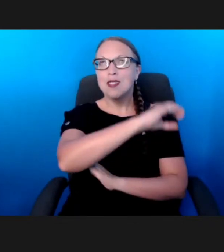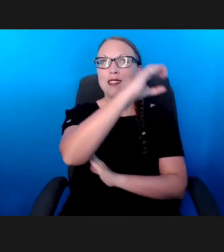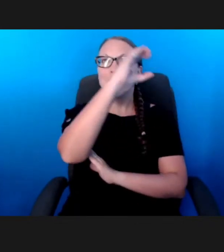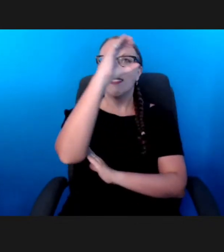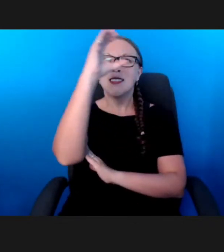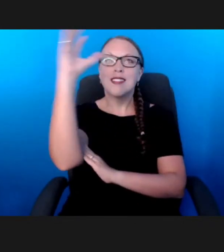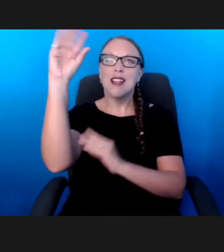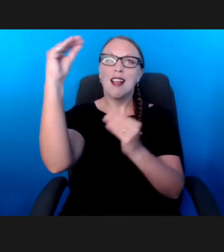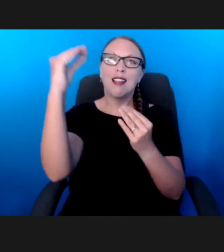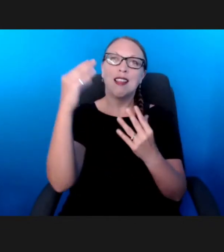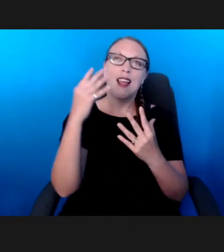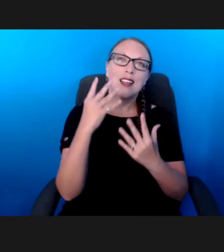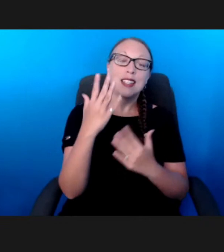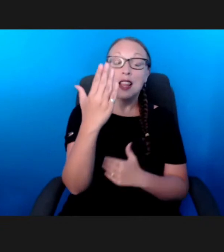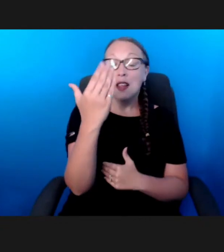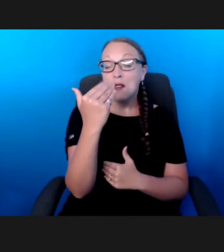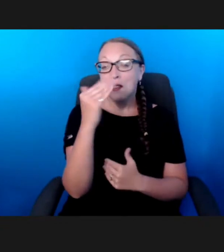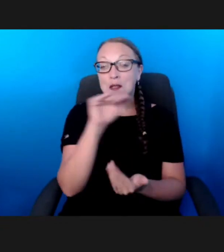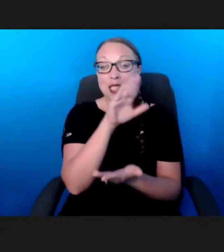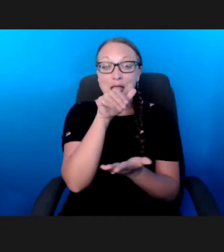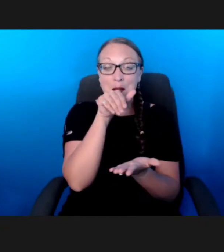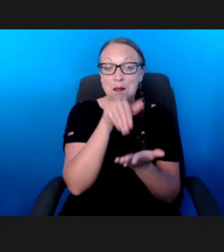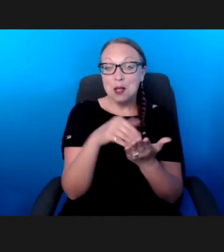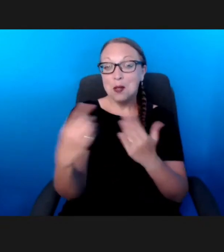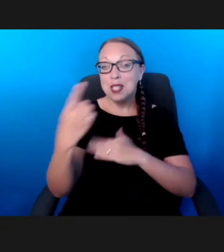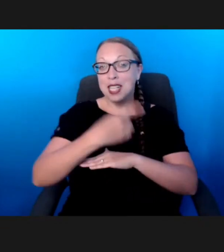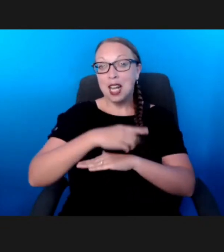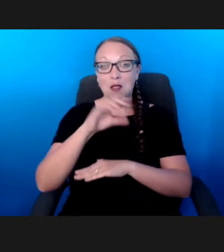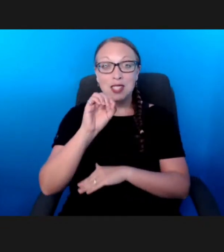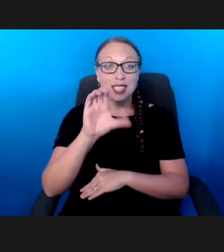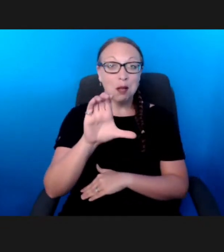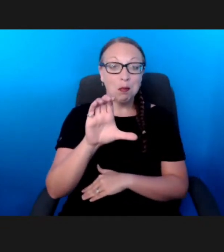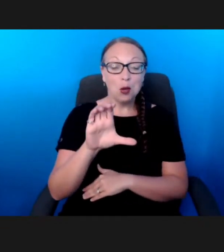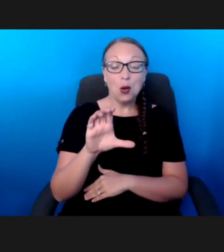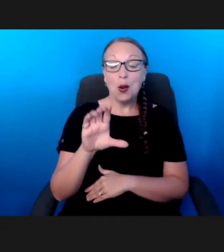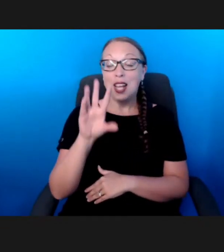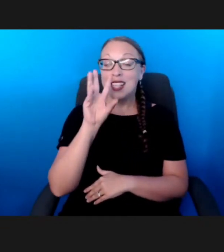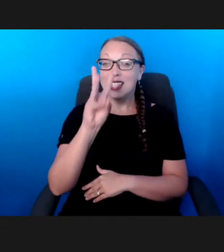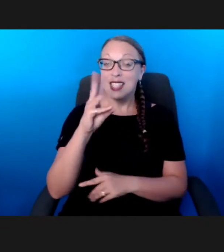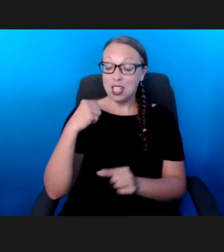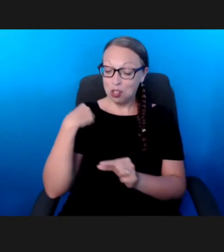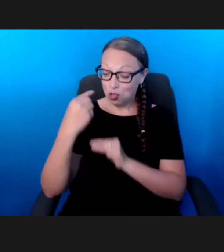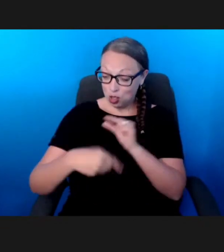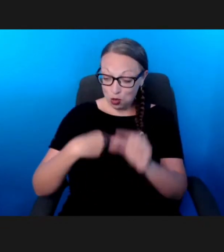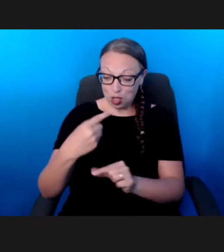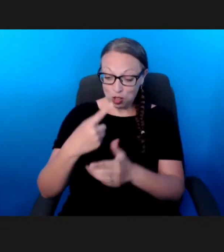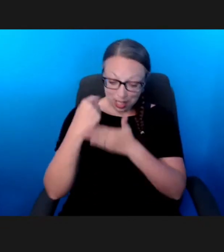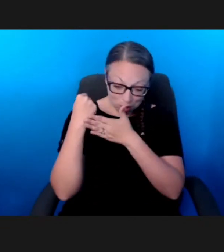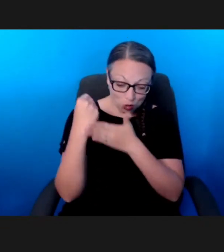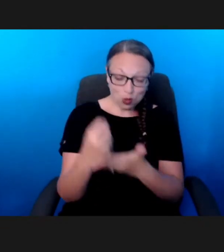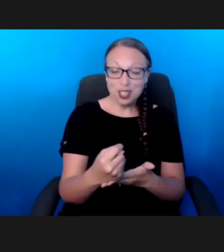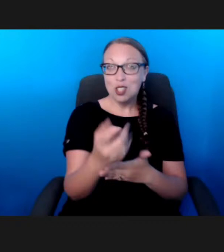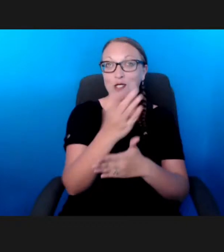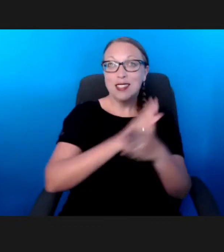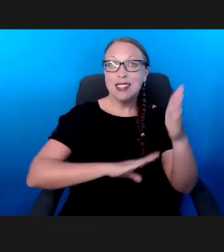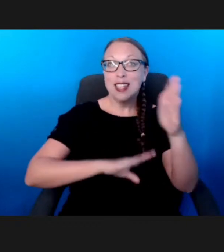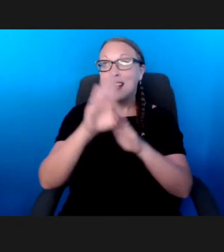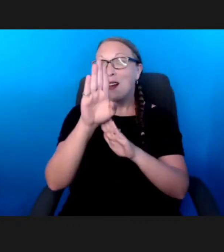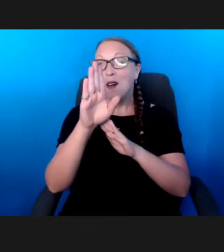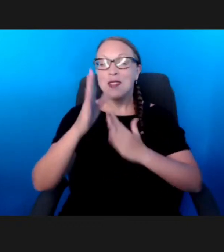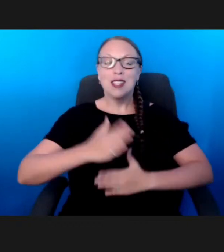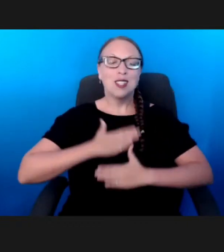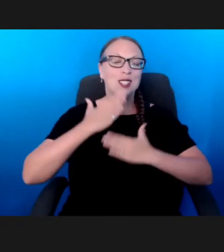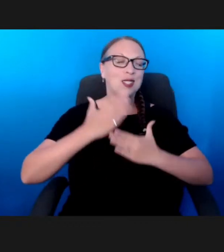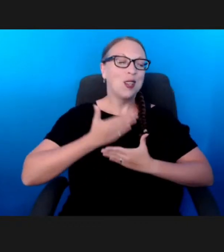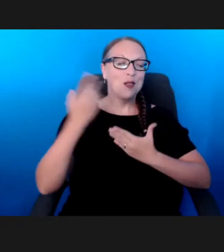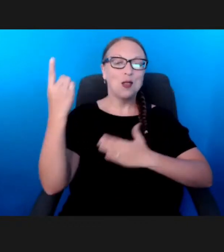in December, and 6 generations in tradition's flight, this joyous day long